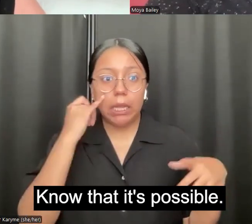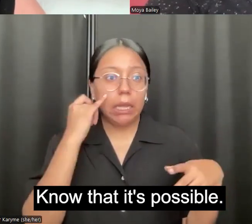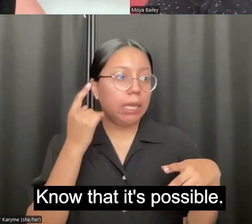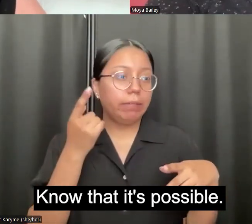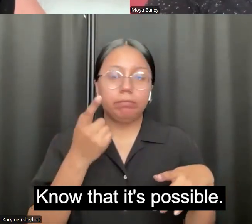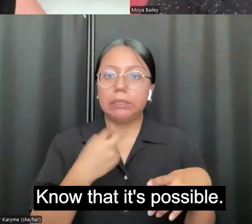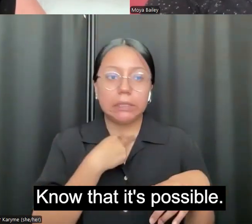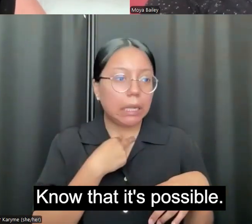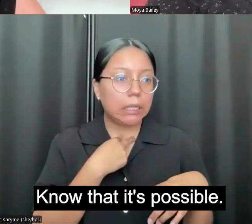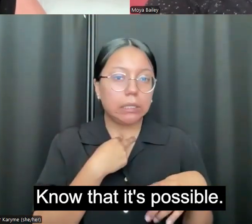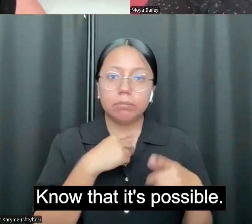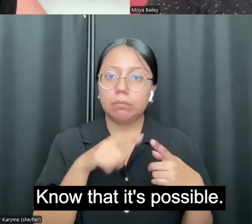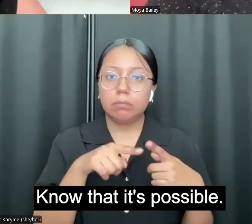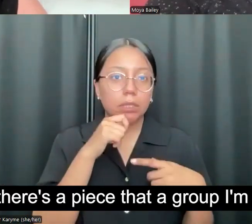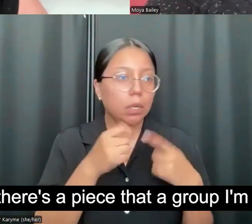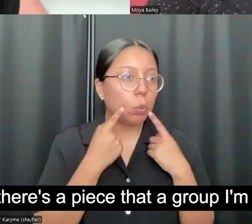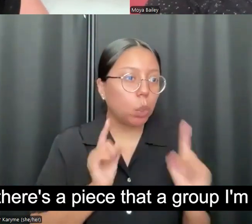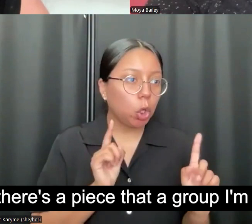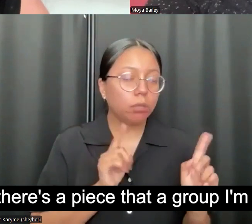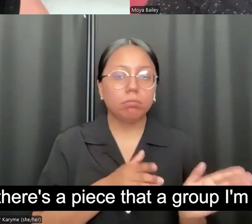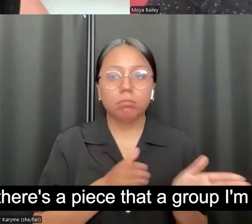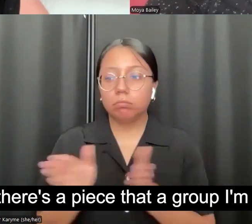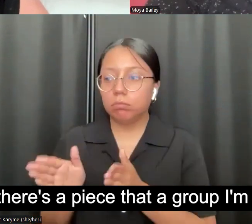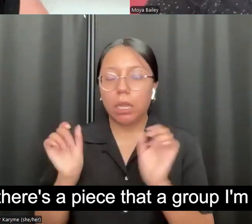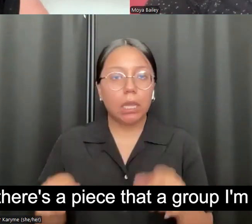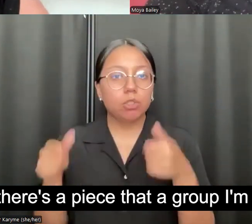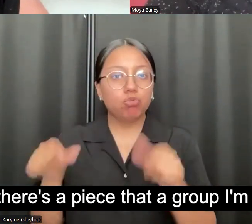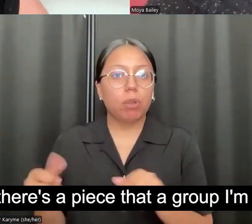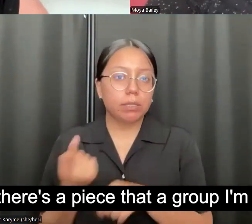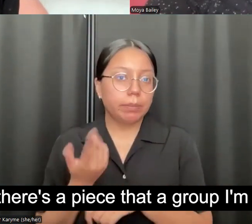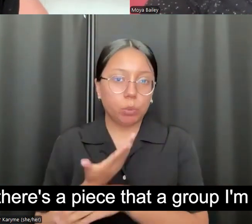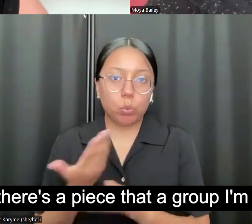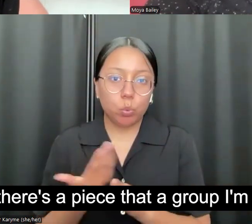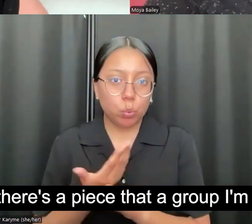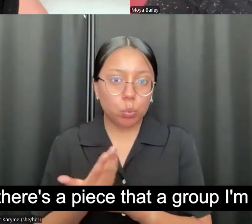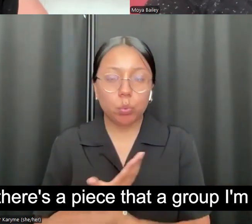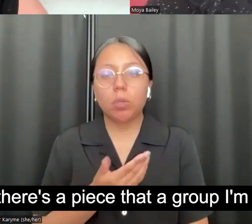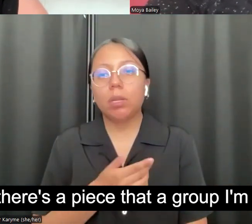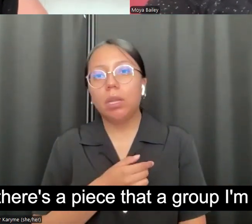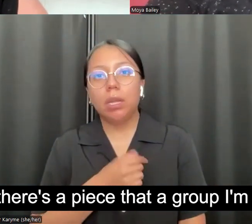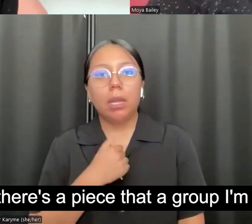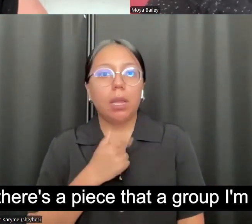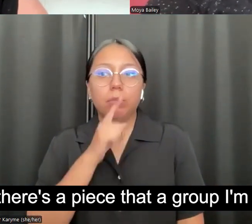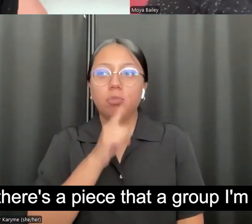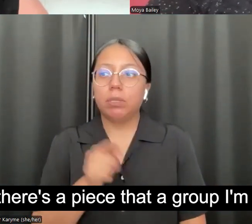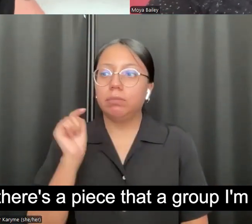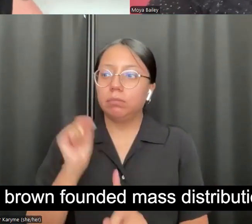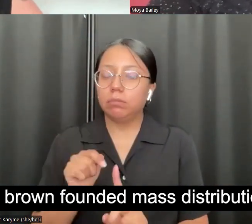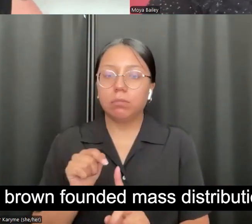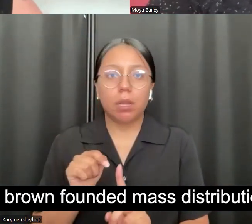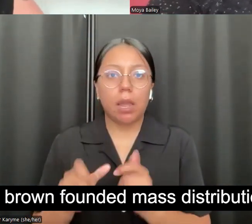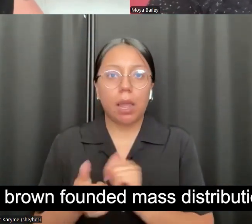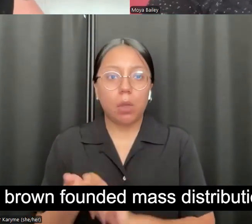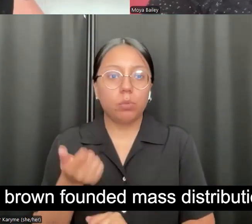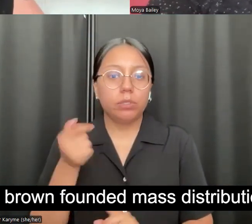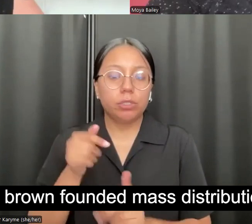And know that it's possible. Like, I think I'm like a Philly evangelicist, but there's a piece that a group I'm part of,